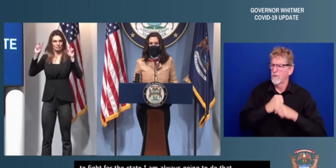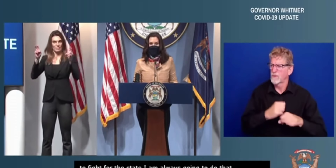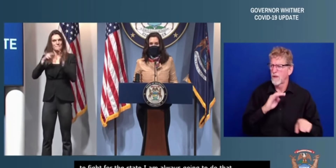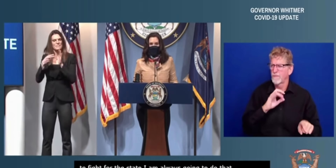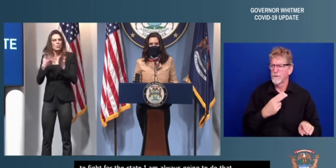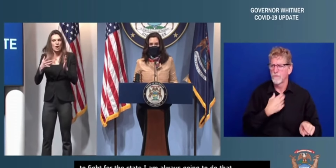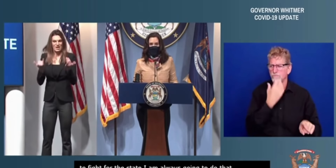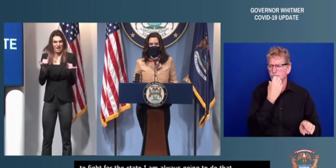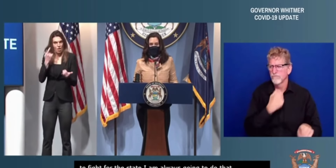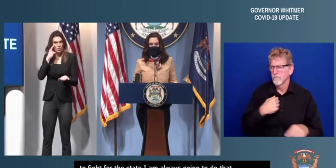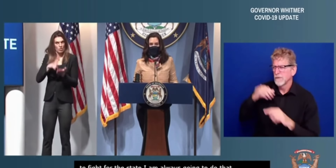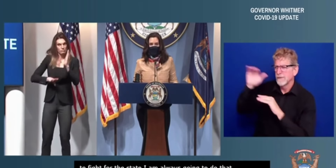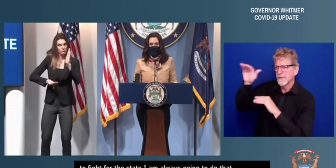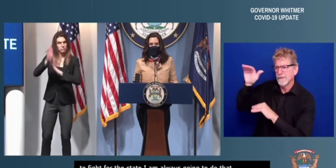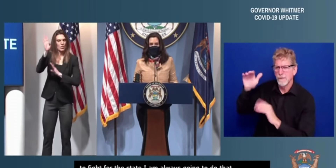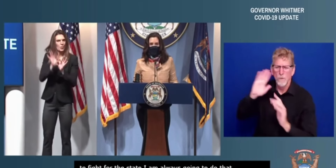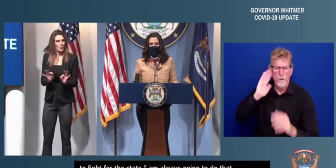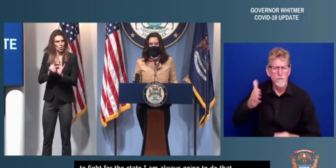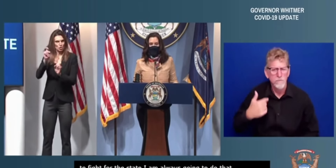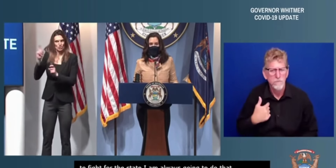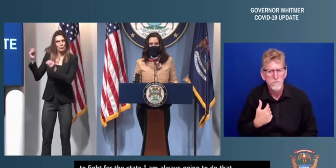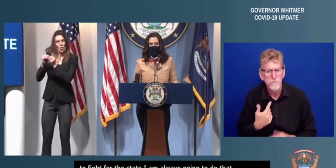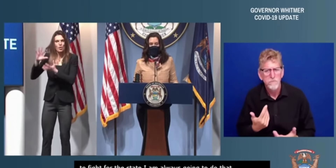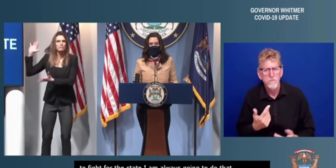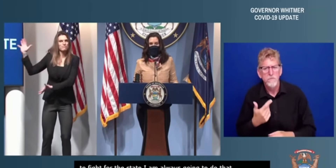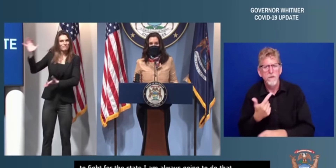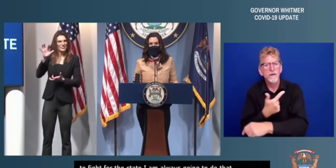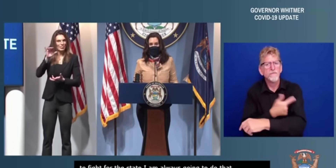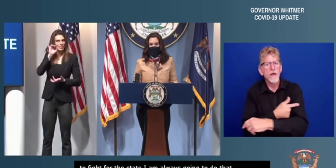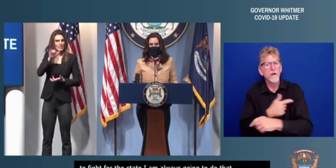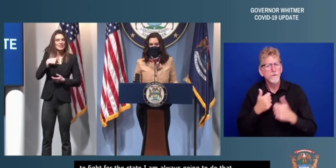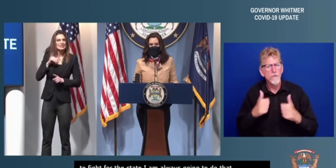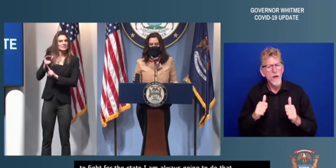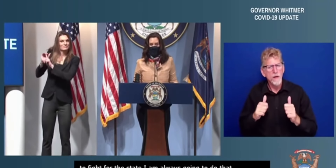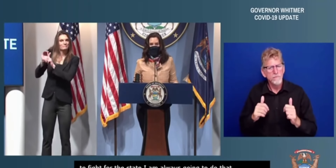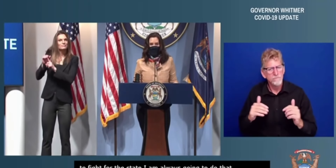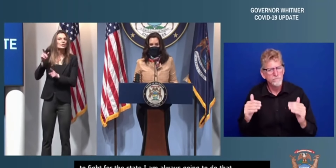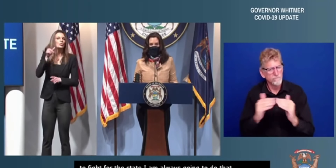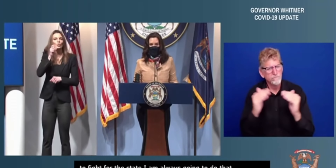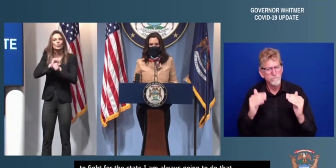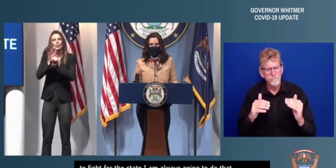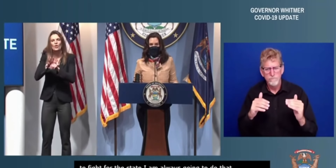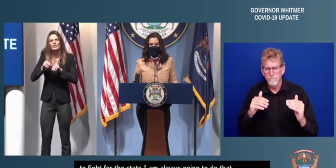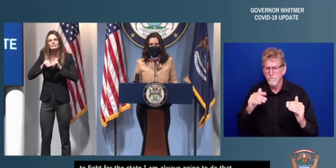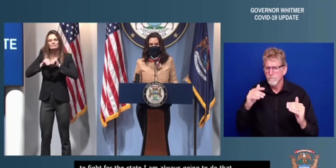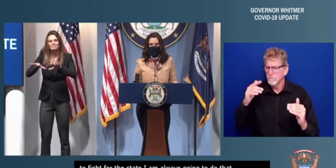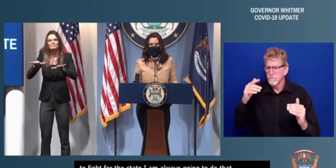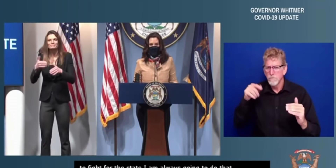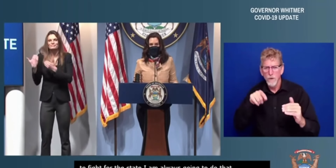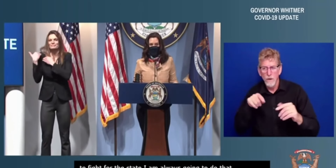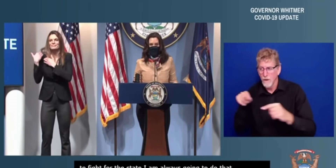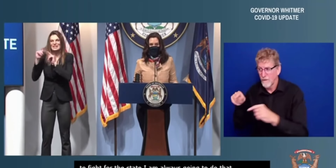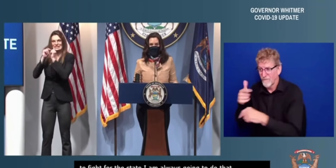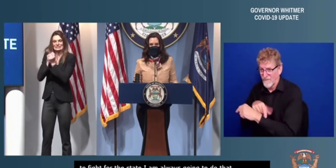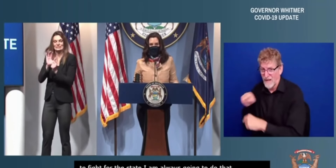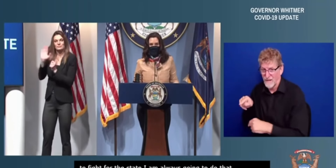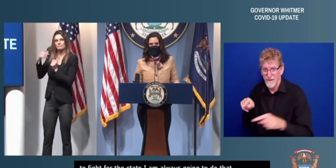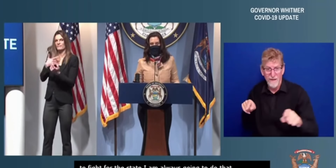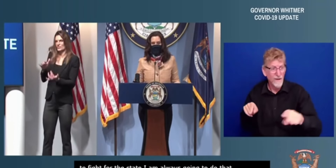and important, and that's the case that I'm making to the head of the COVID response team and the administration.